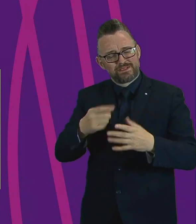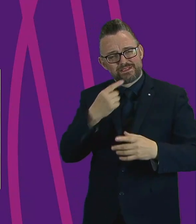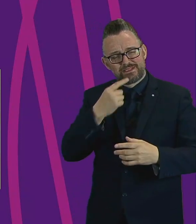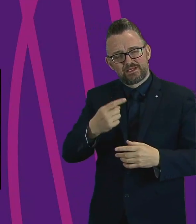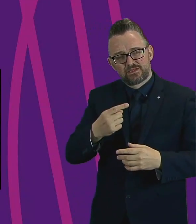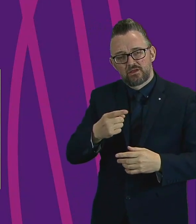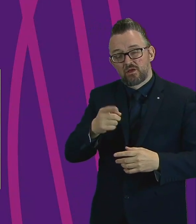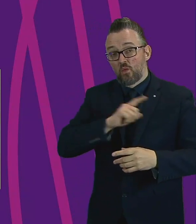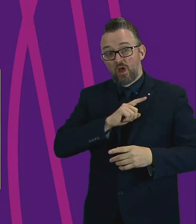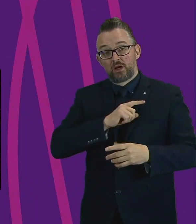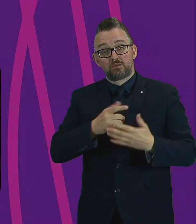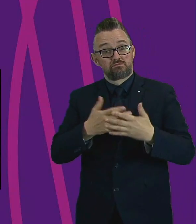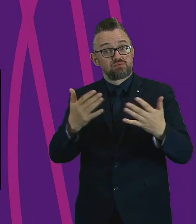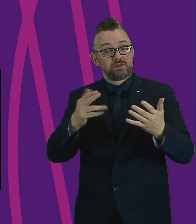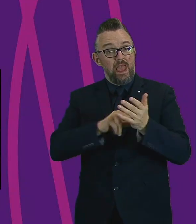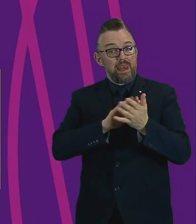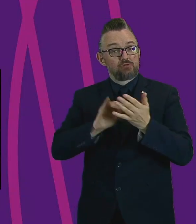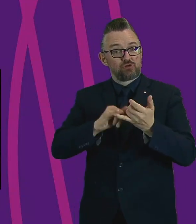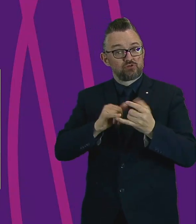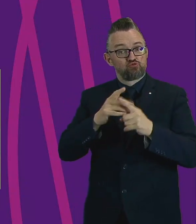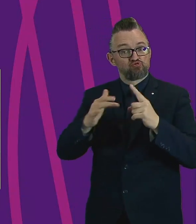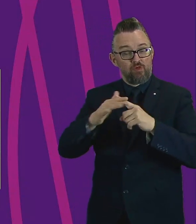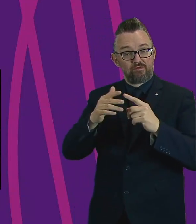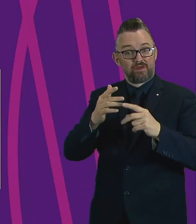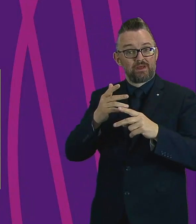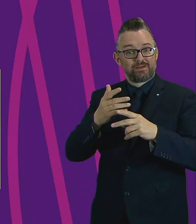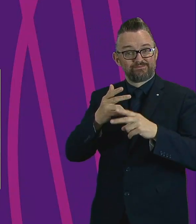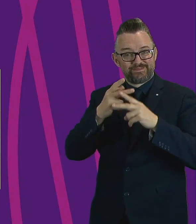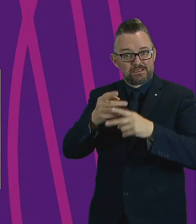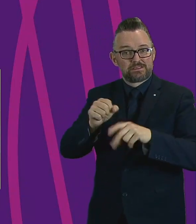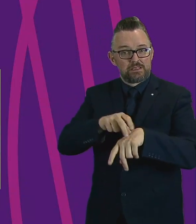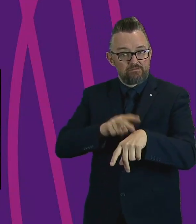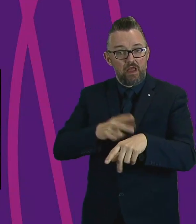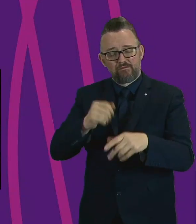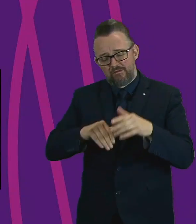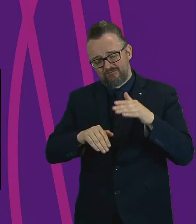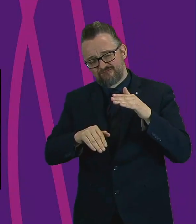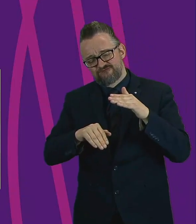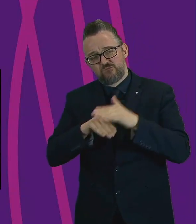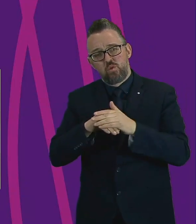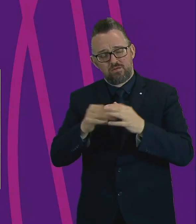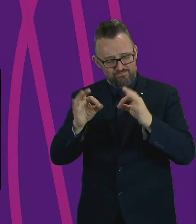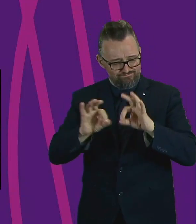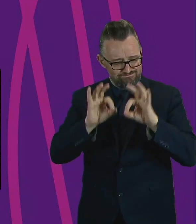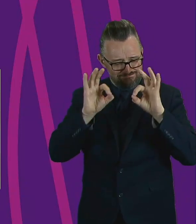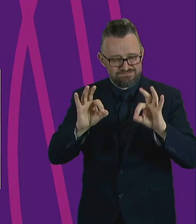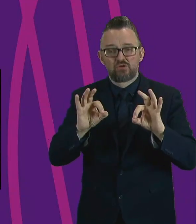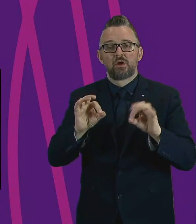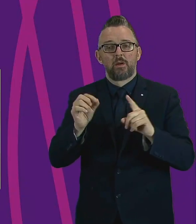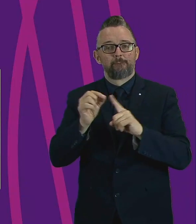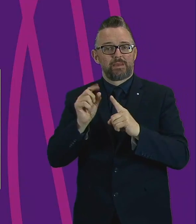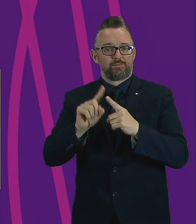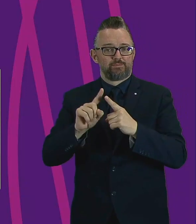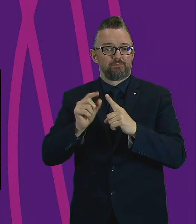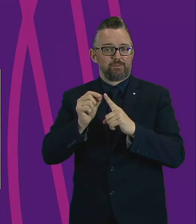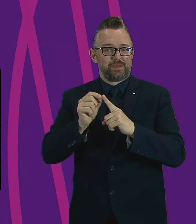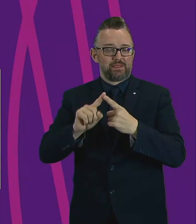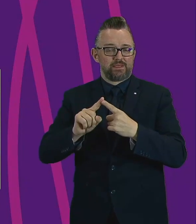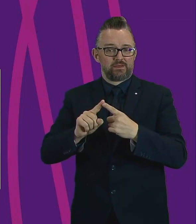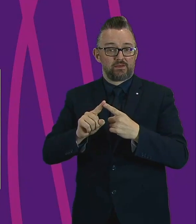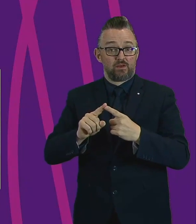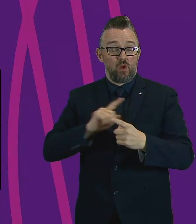ensuring all NHS and social care staff are fully protected and have access to appropriate and sufficient PPE. Given the ongoing needs